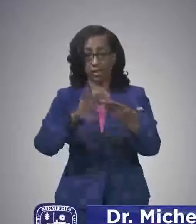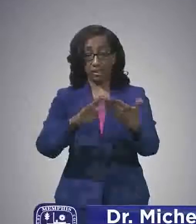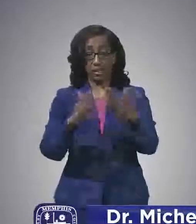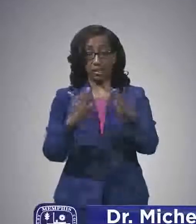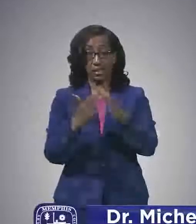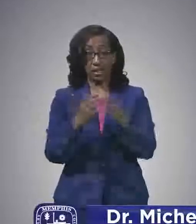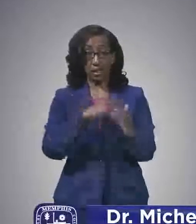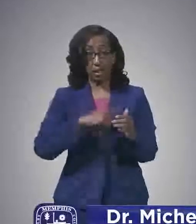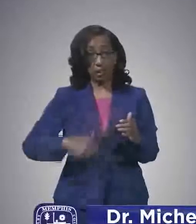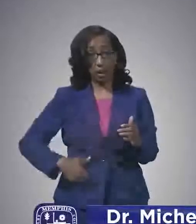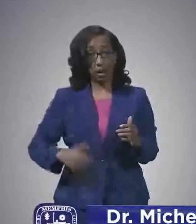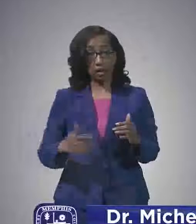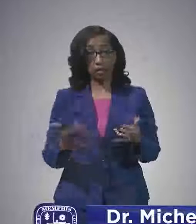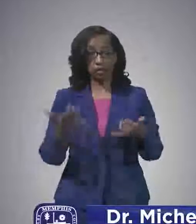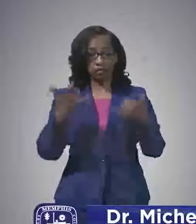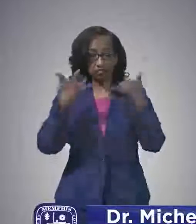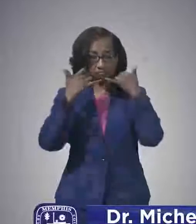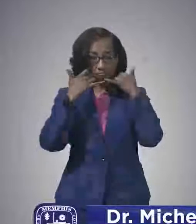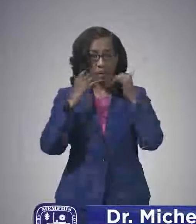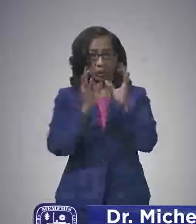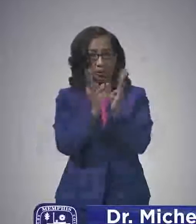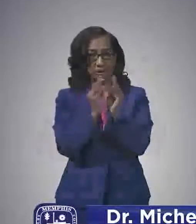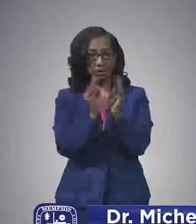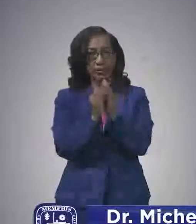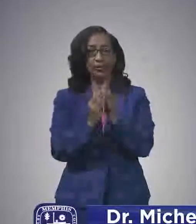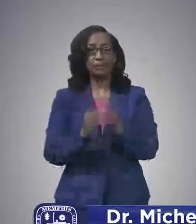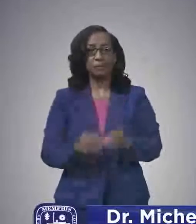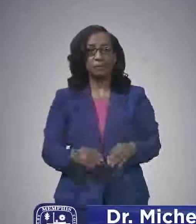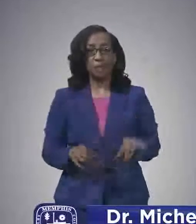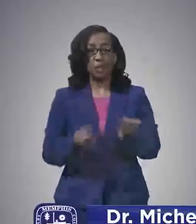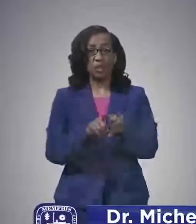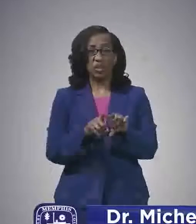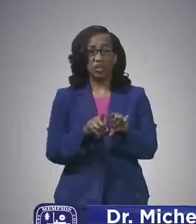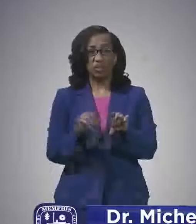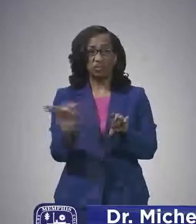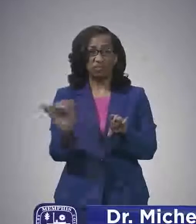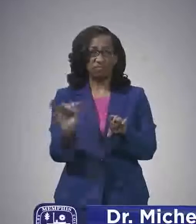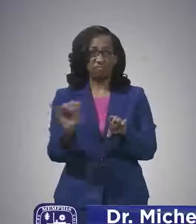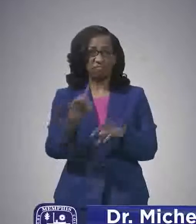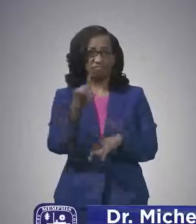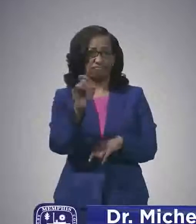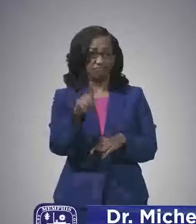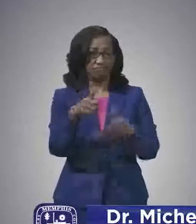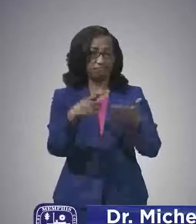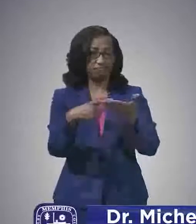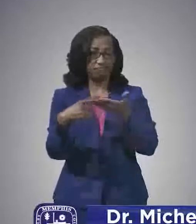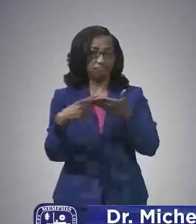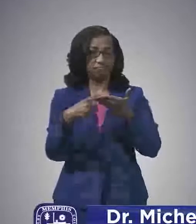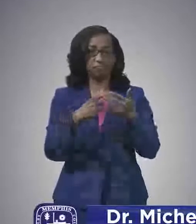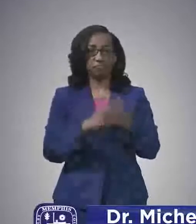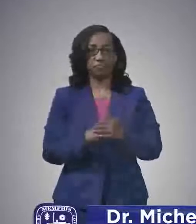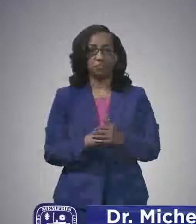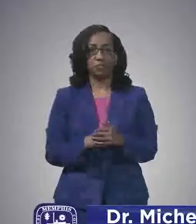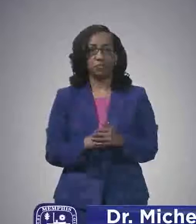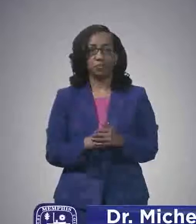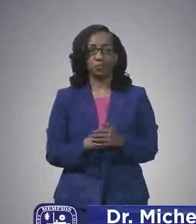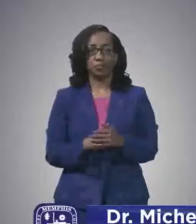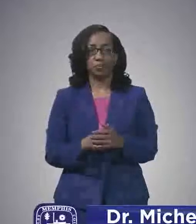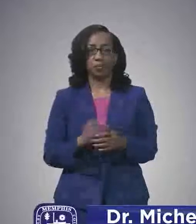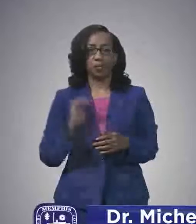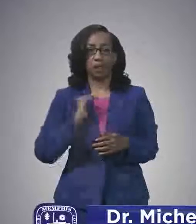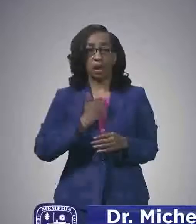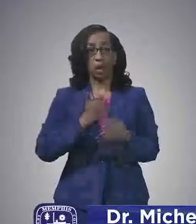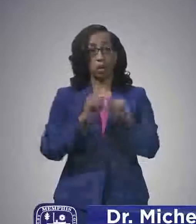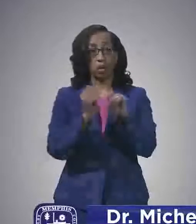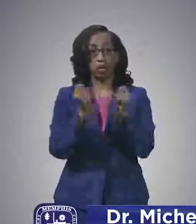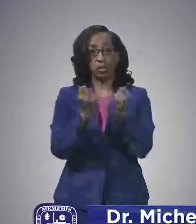this morning, and the same question was brought up. I have instructed our team at the Shelby County